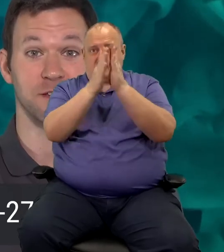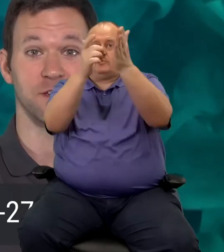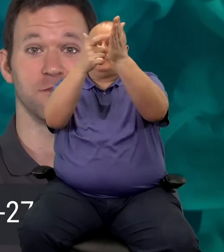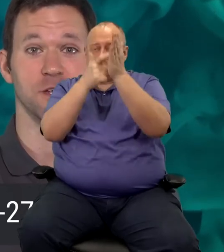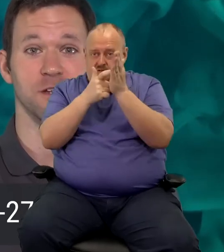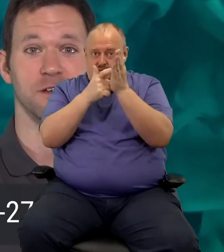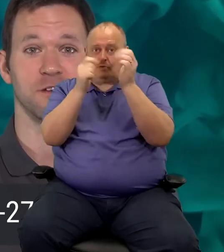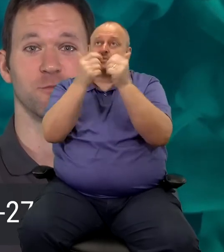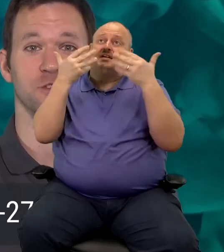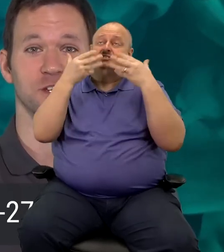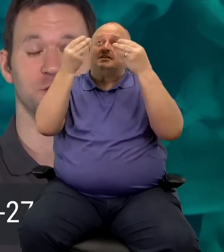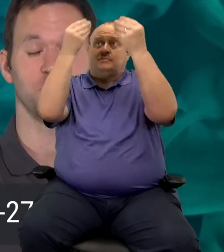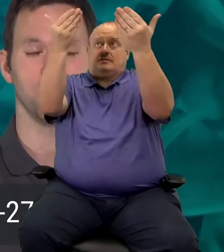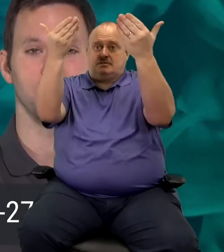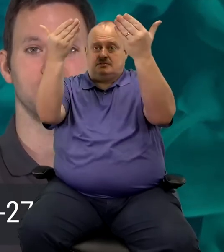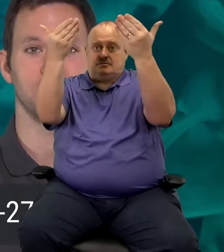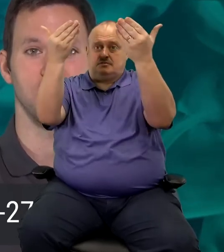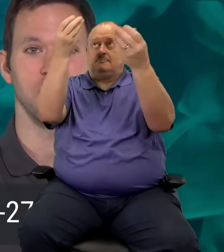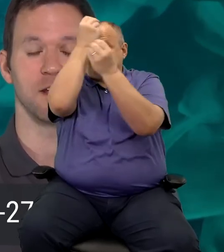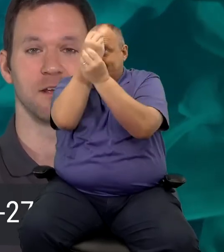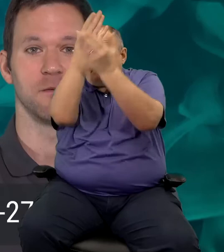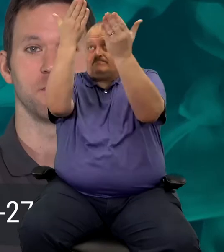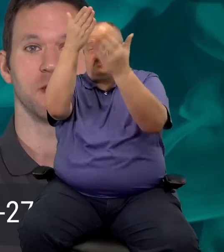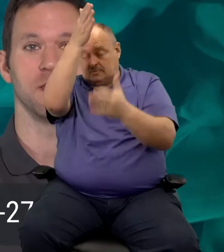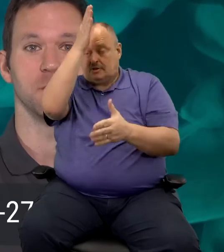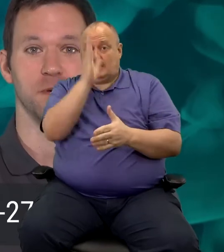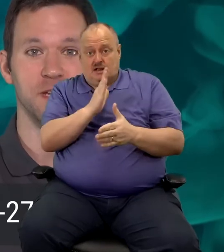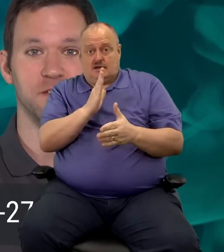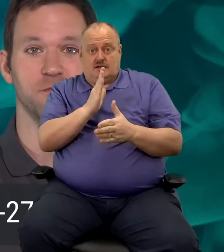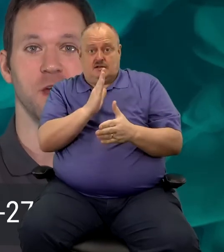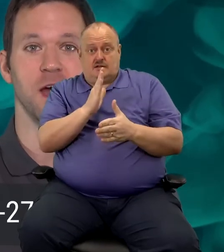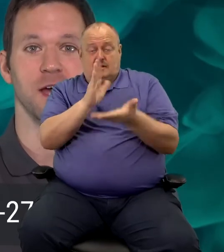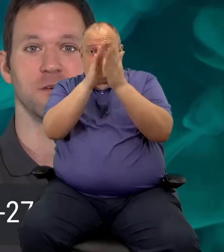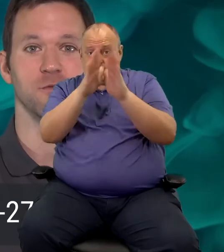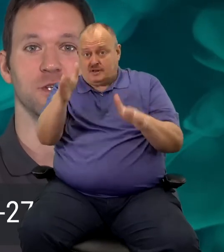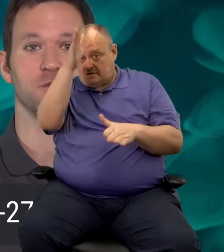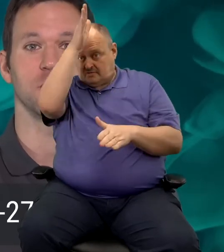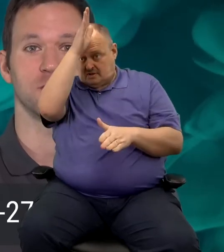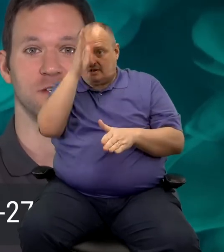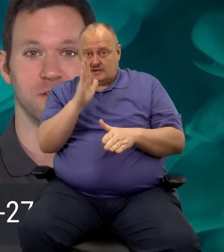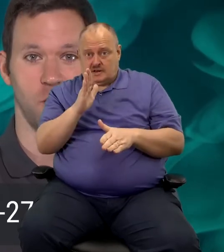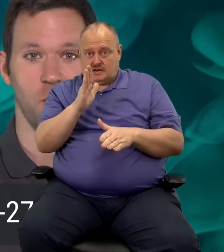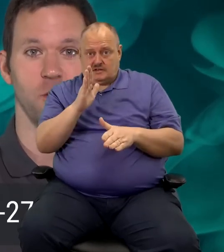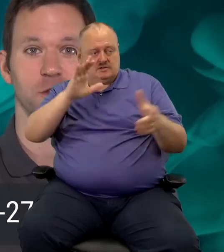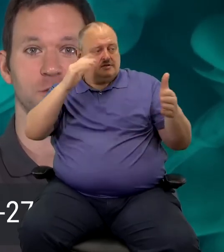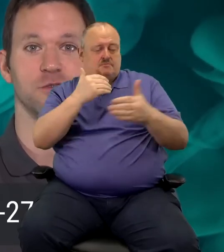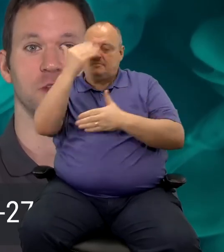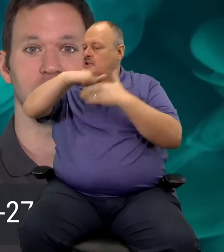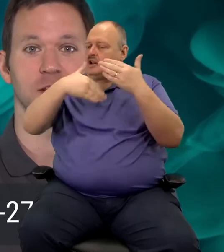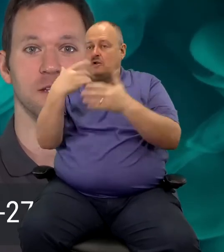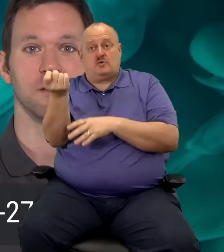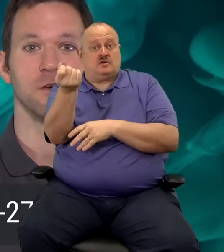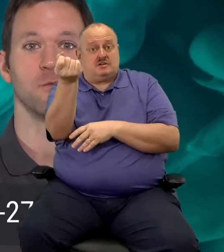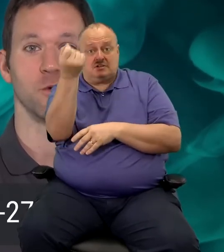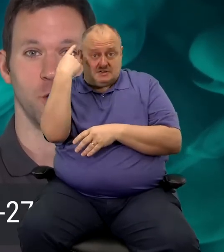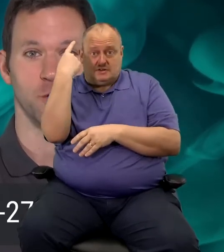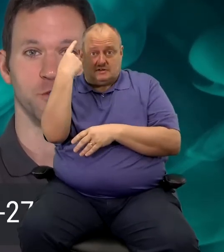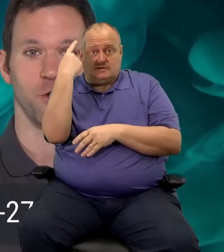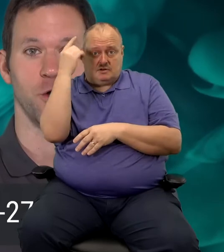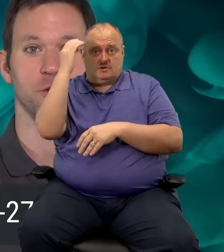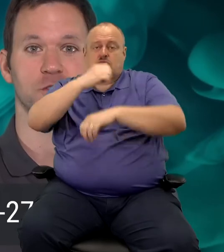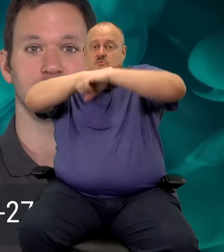with thanksgiving, to present your requests to God. And the peace of God, which transcends all understanding,